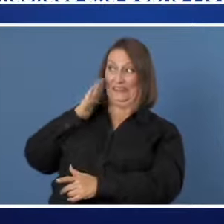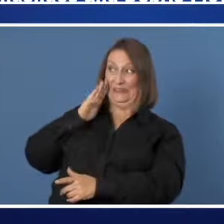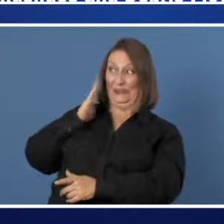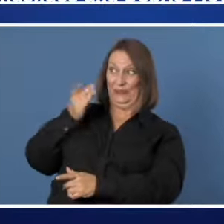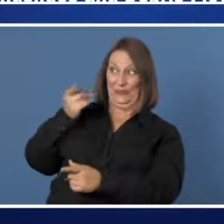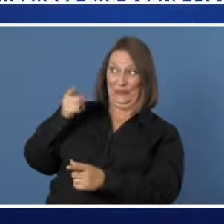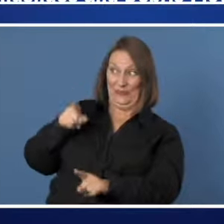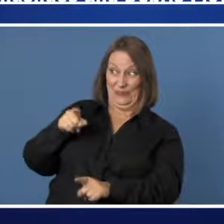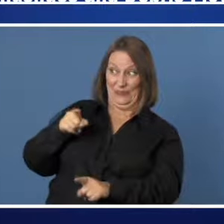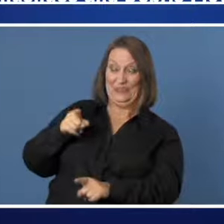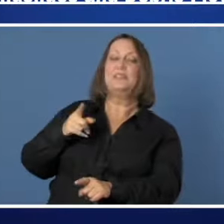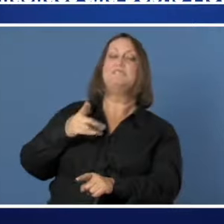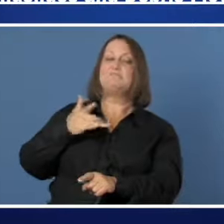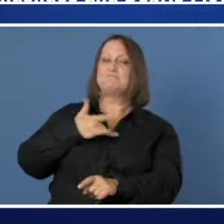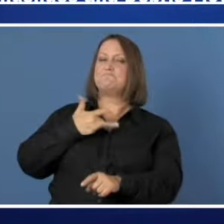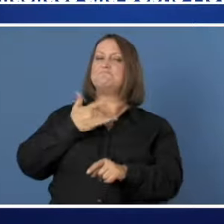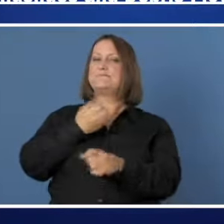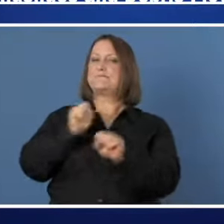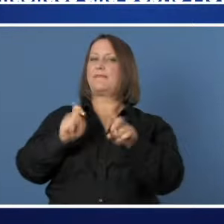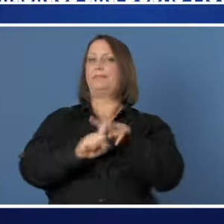if it is safe to do so.